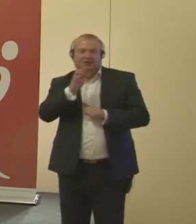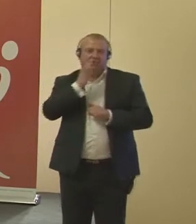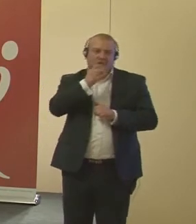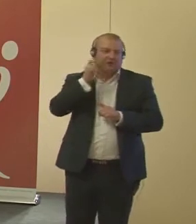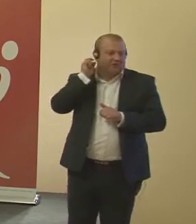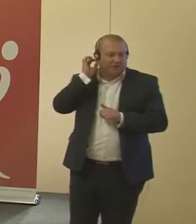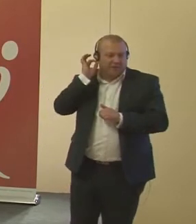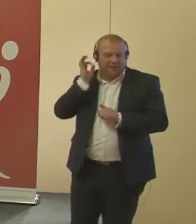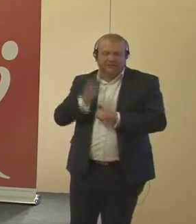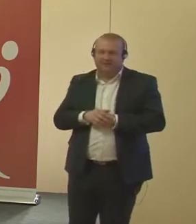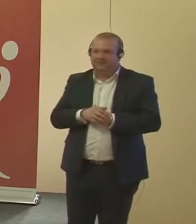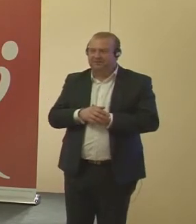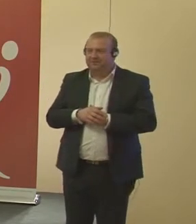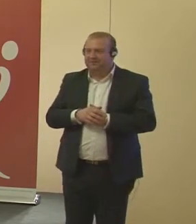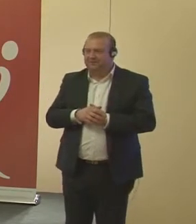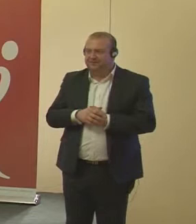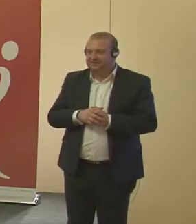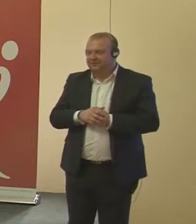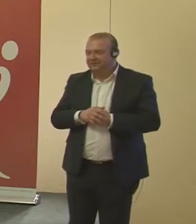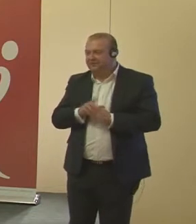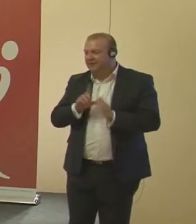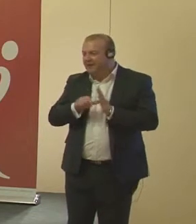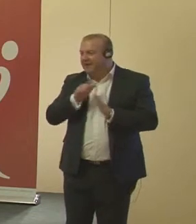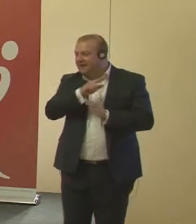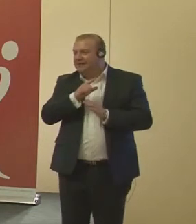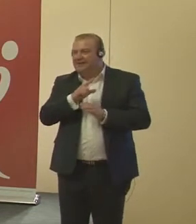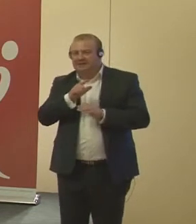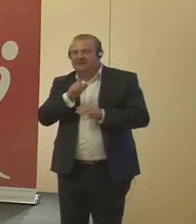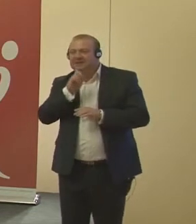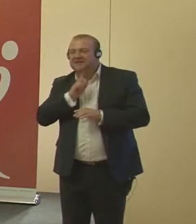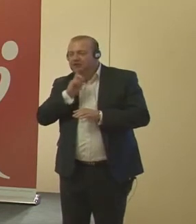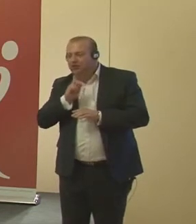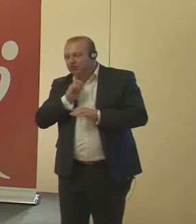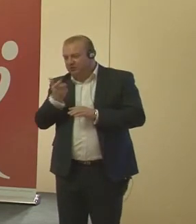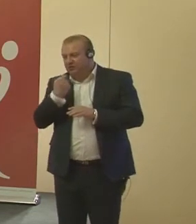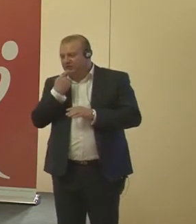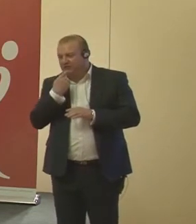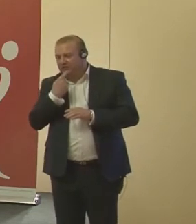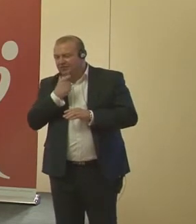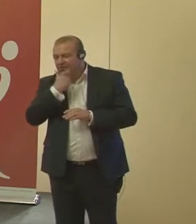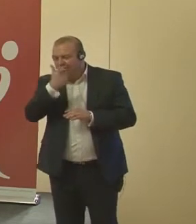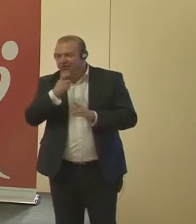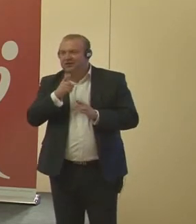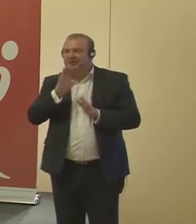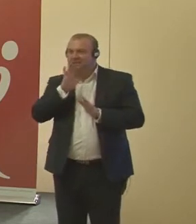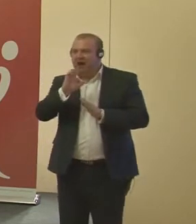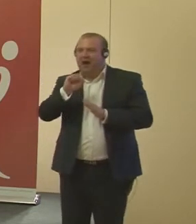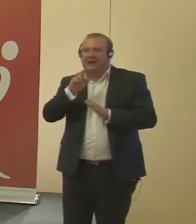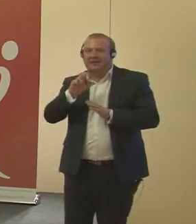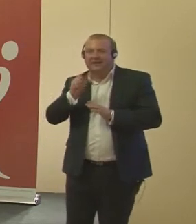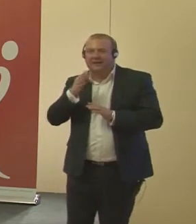that supports not only the individual in the school through an assessment process, but supports the schools themselves